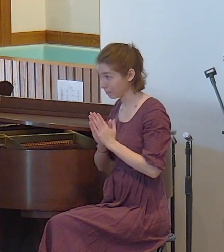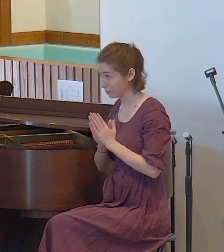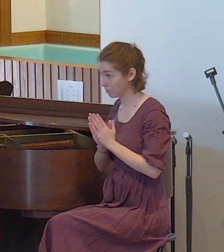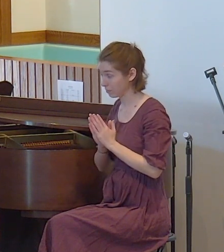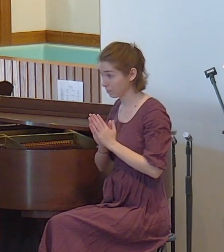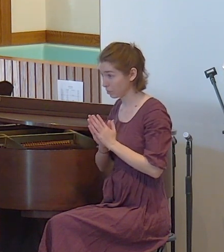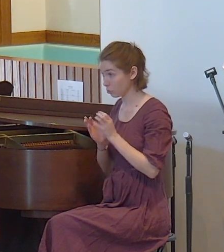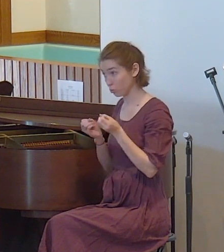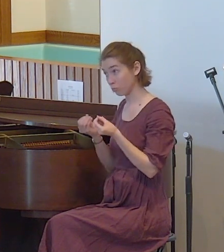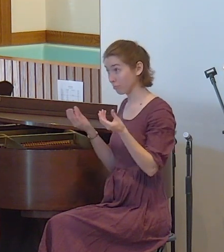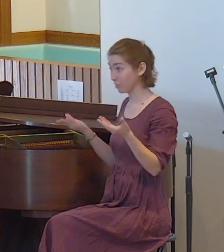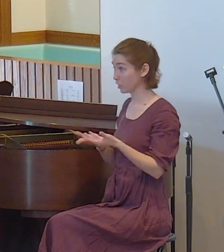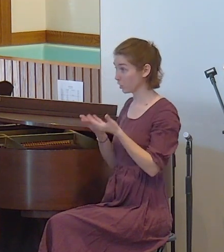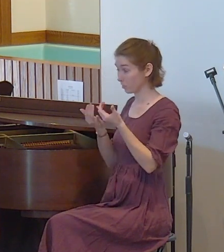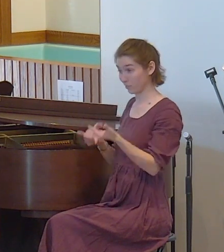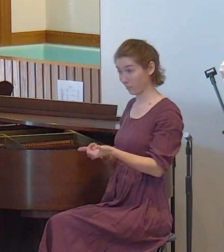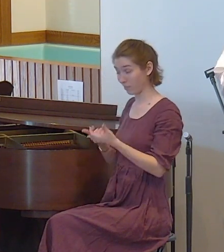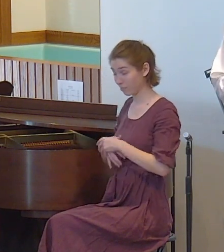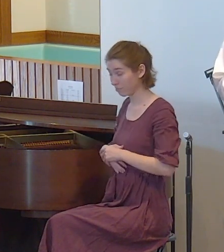And so we're here.